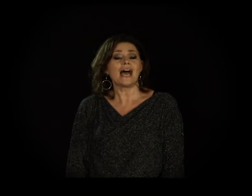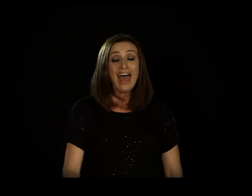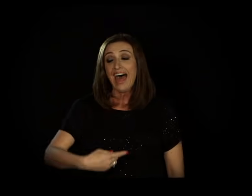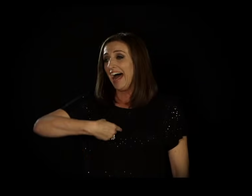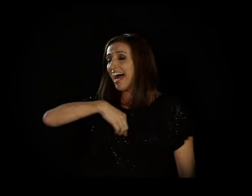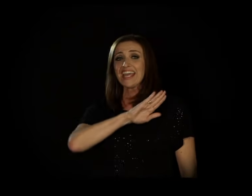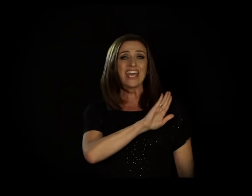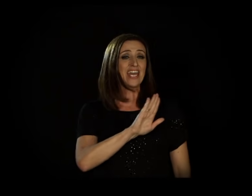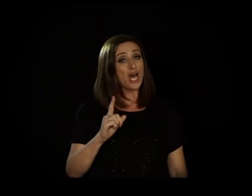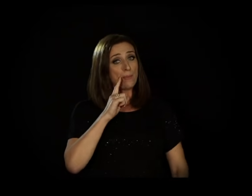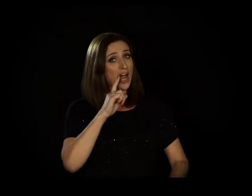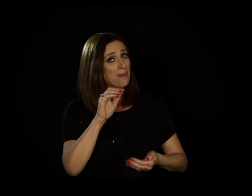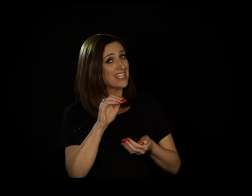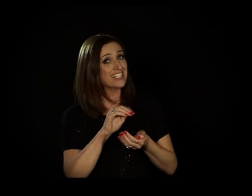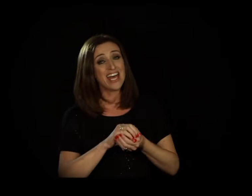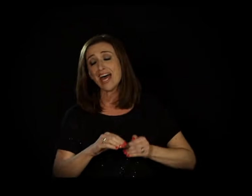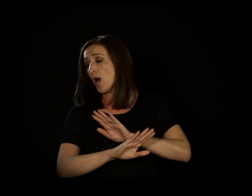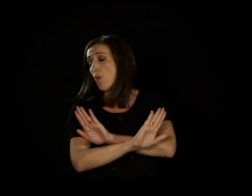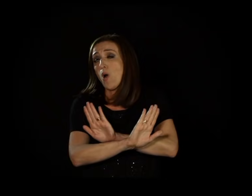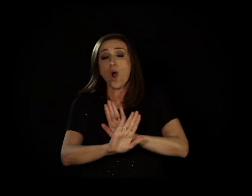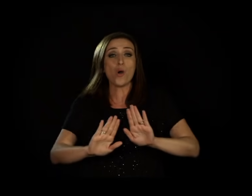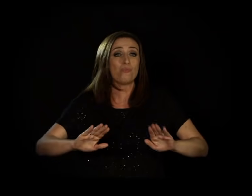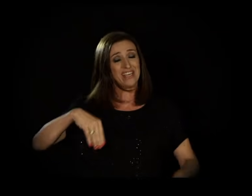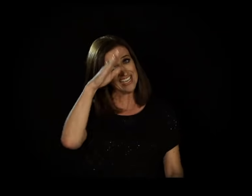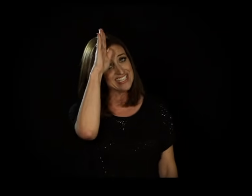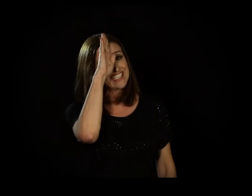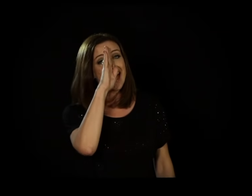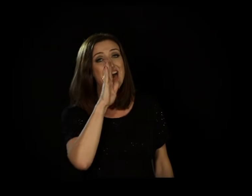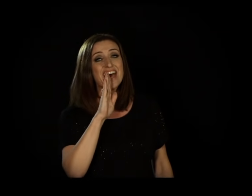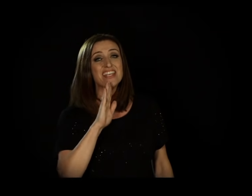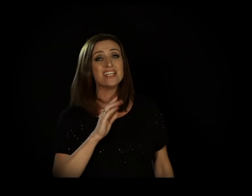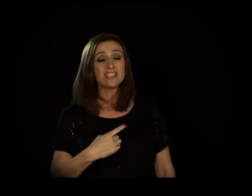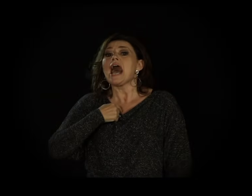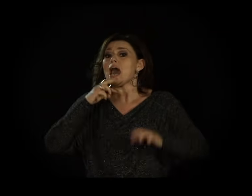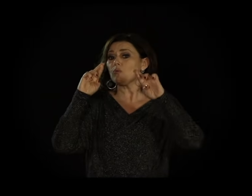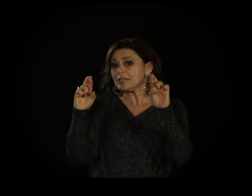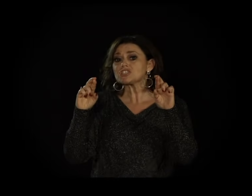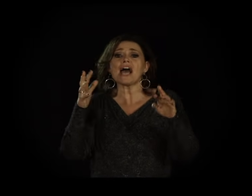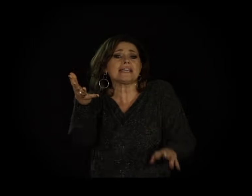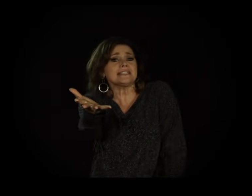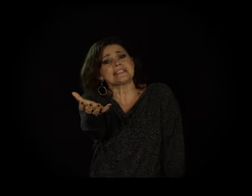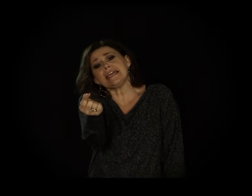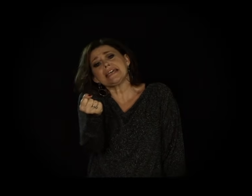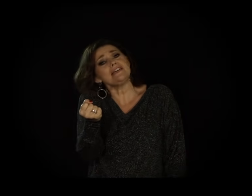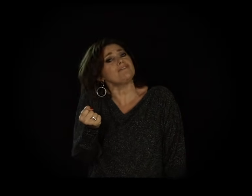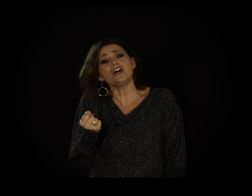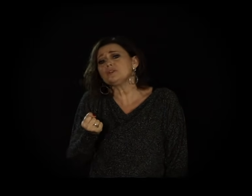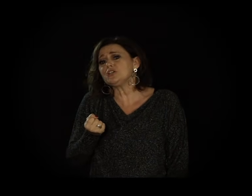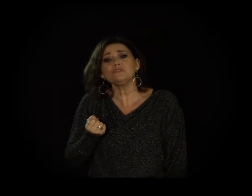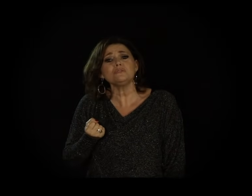I cannot promise there won't be sadness I wish I could take it from you